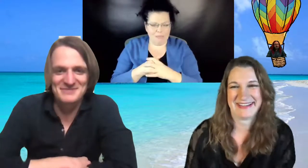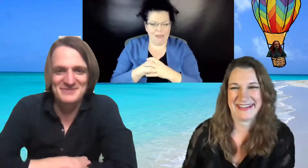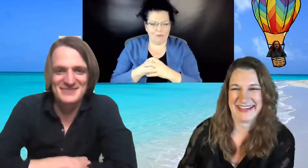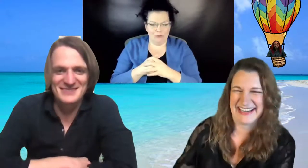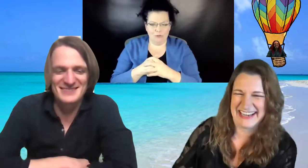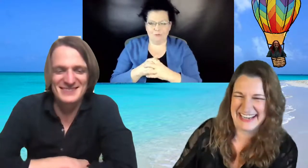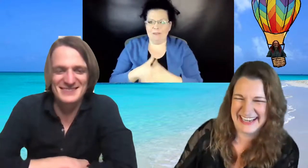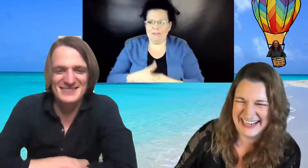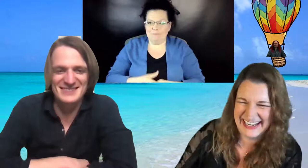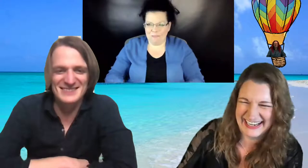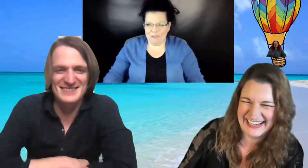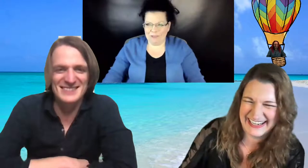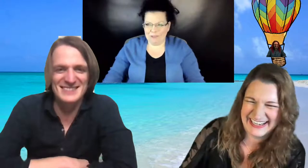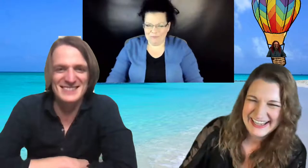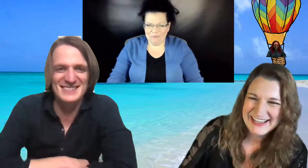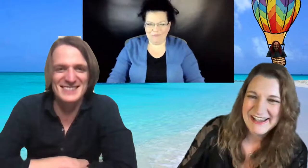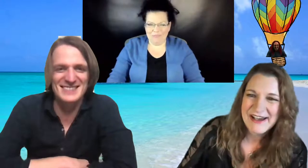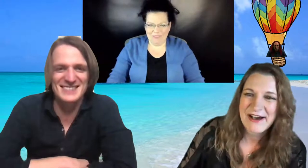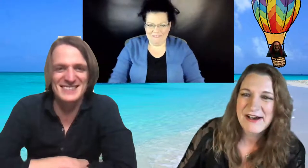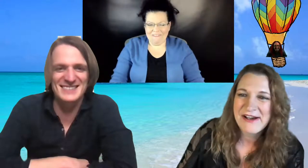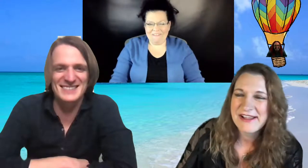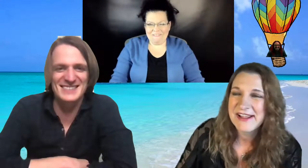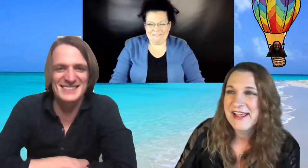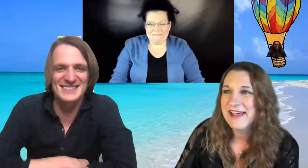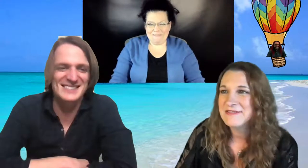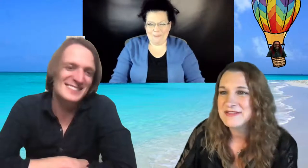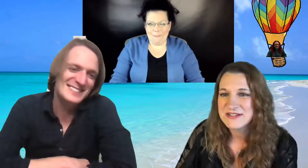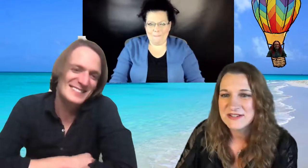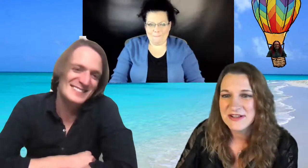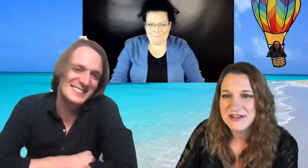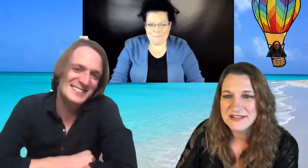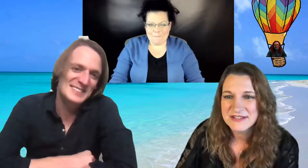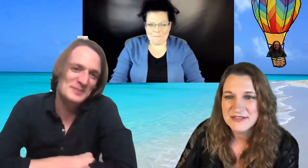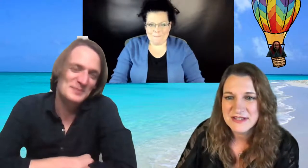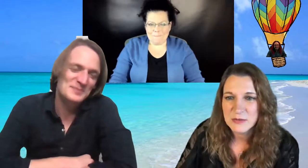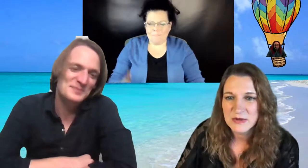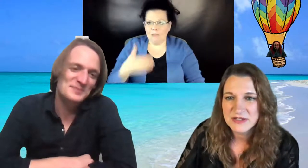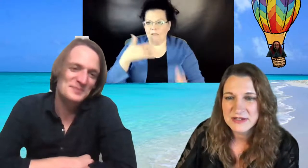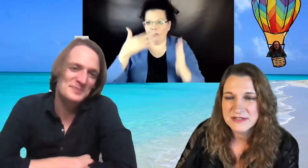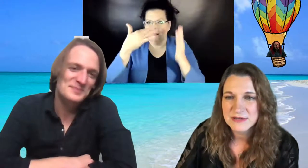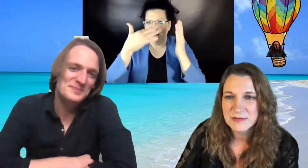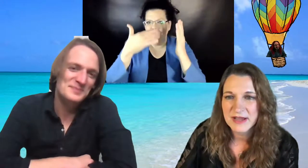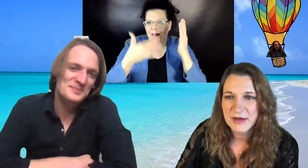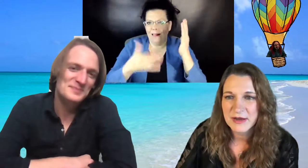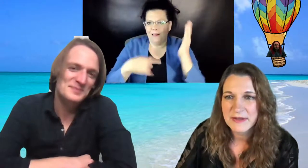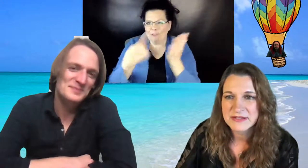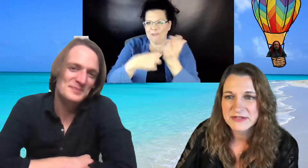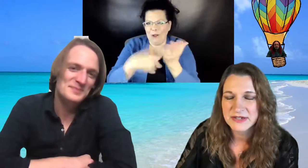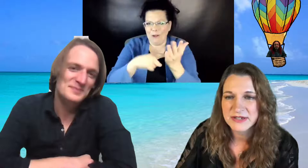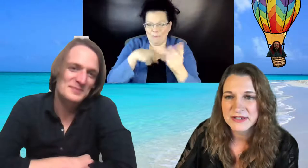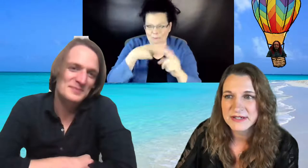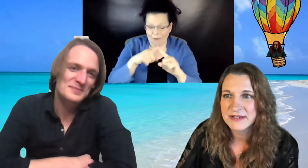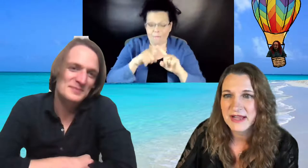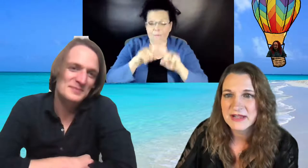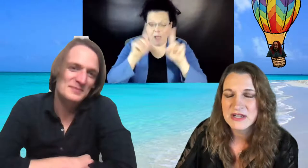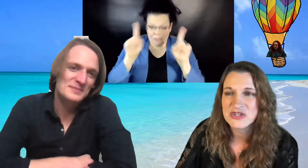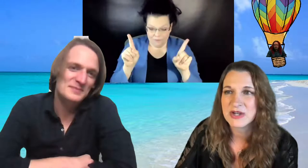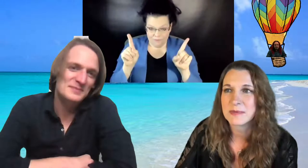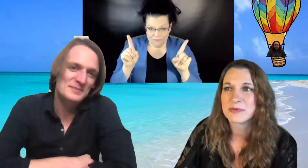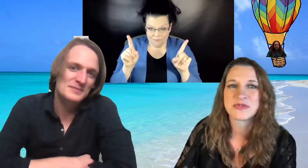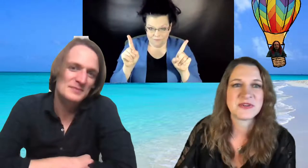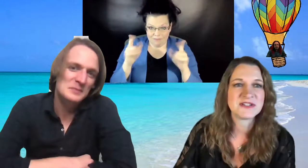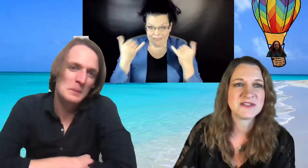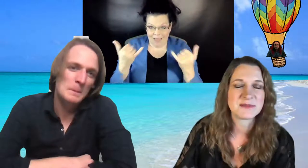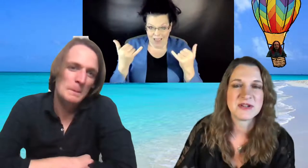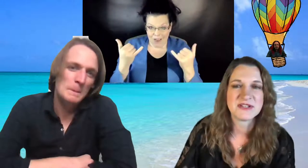Okay. Yes, ma'am. Excuse me. Yes, ma'am. Thank you. I have such a long list of things I want to talk to you about, but I'm going to